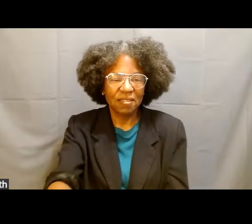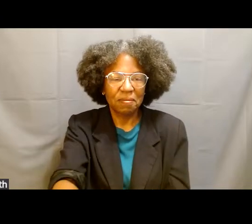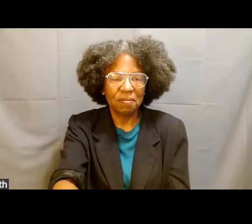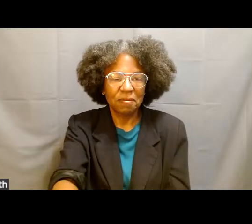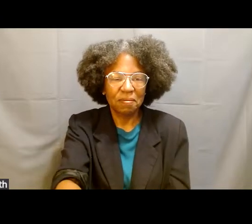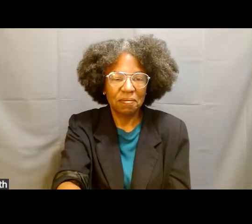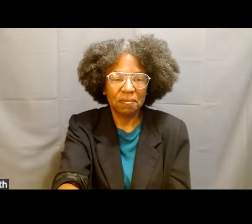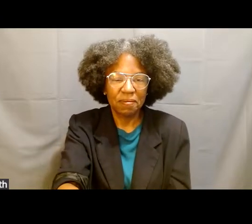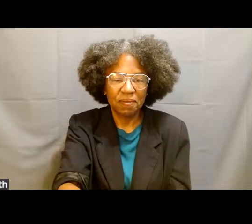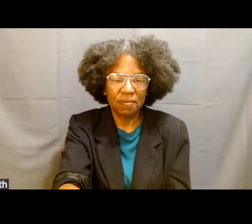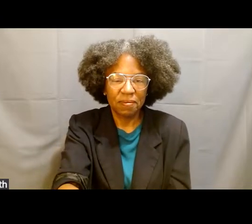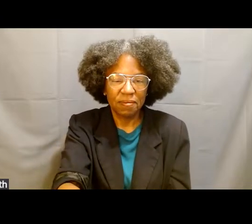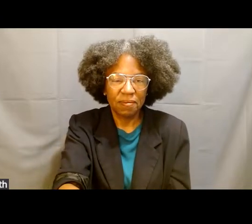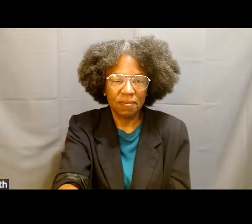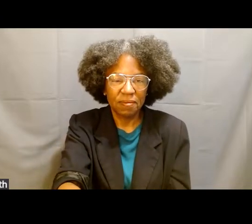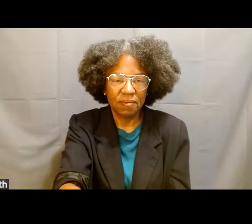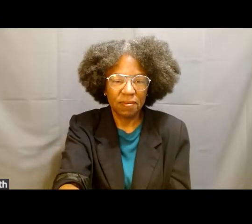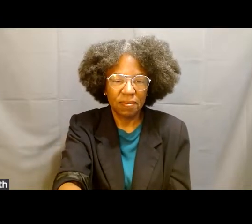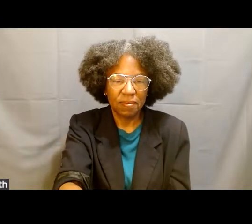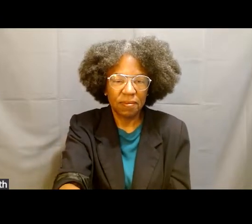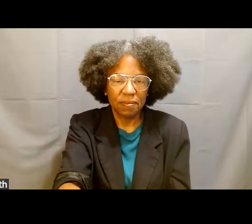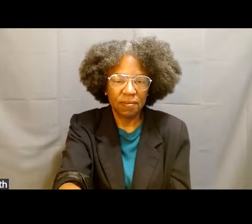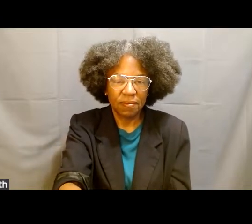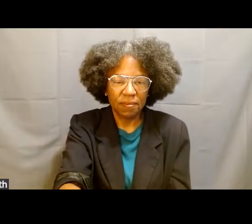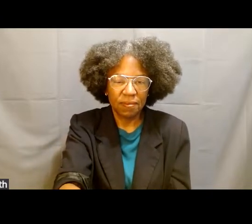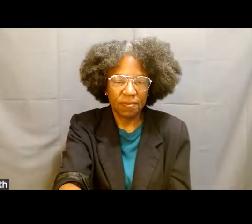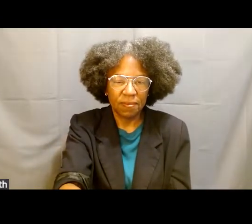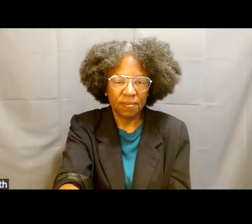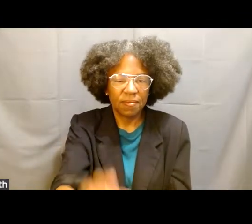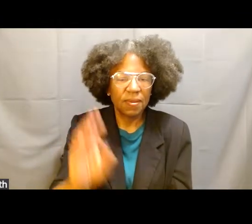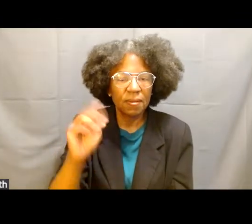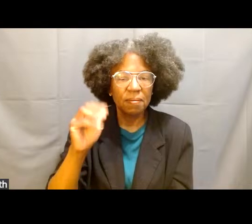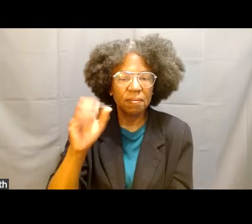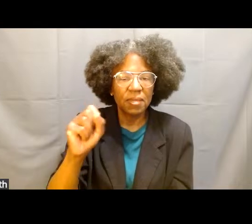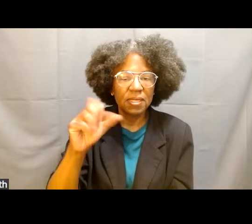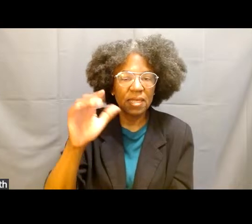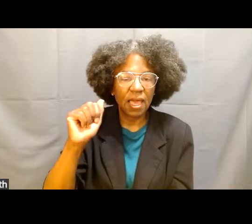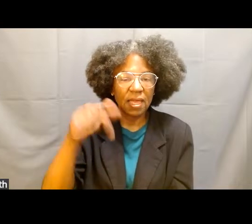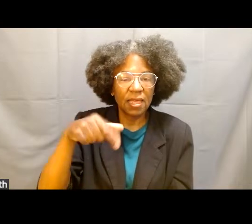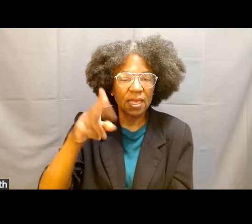Do we, Ms. Aquino, public comment, please, on virtual?